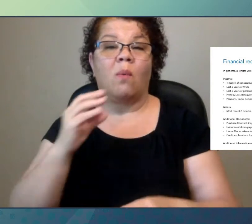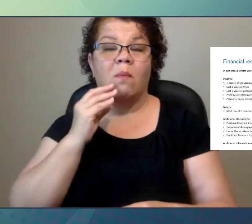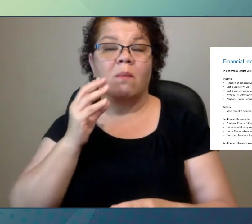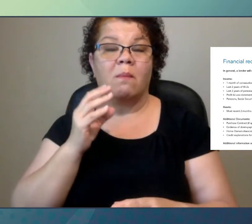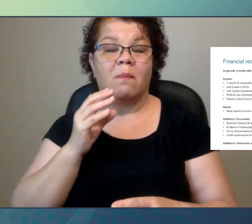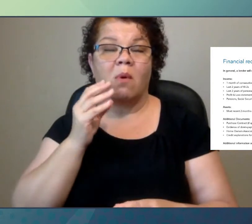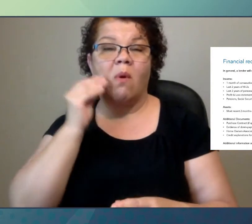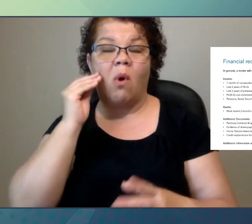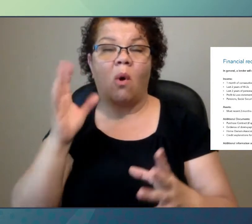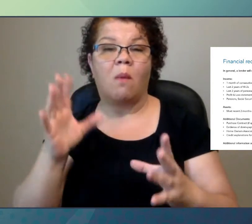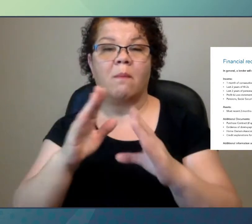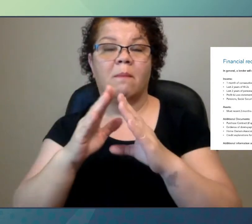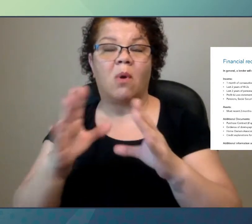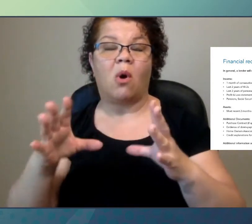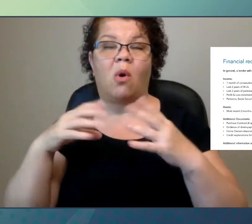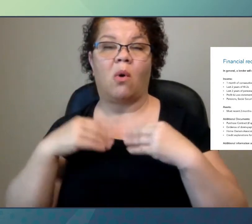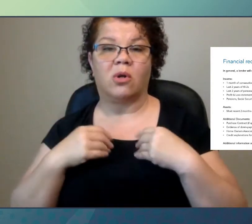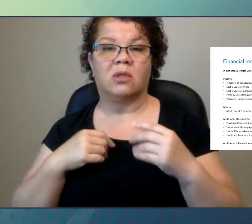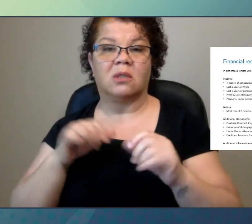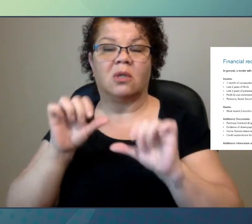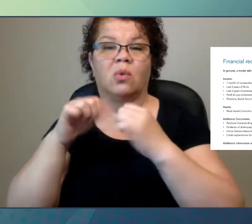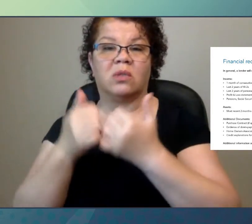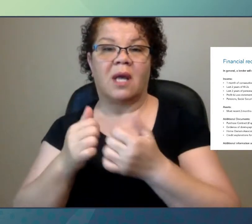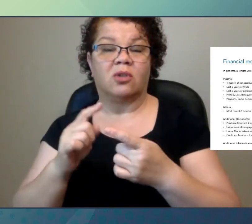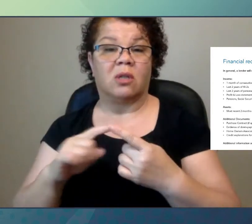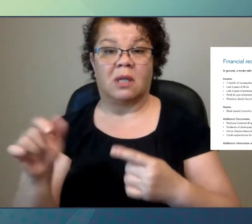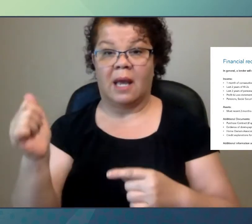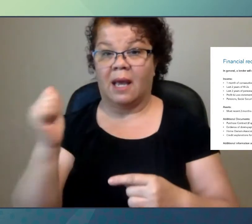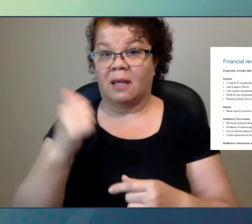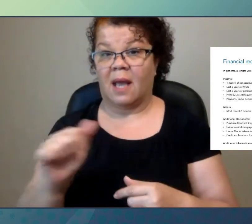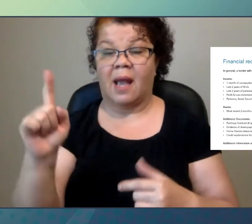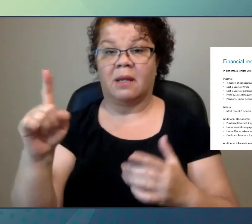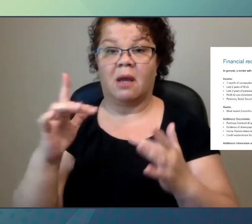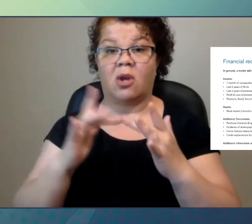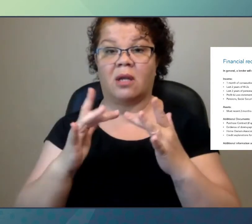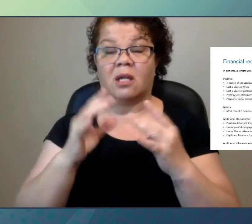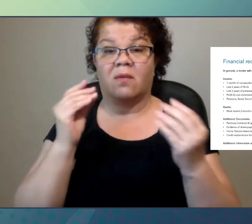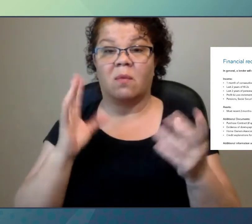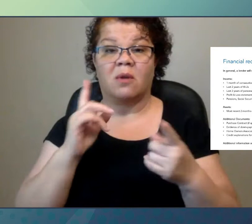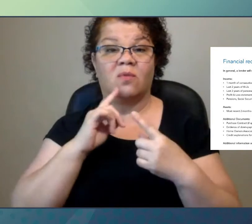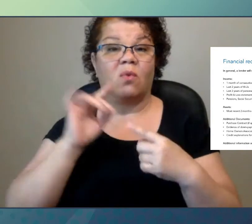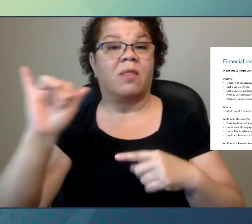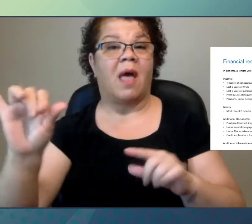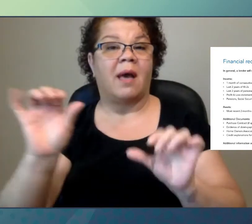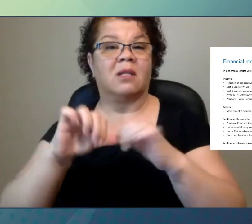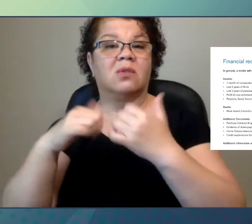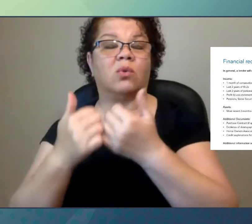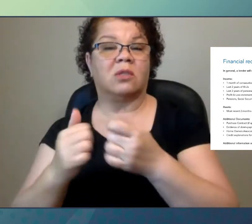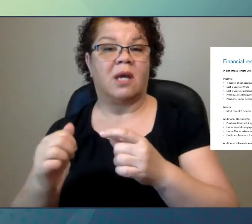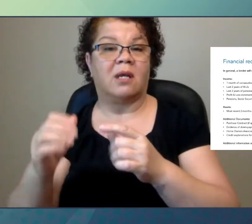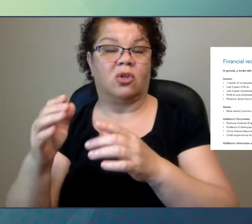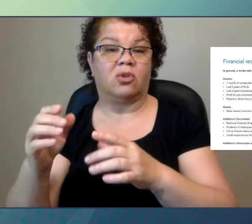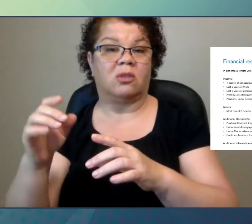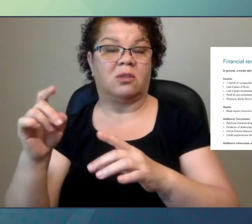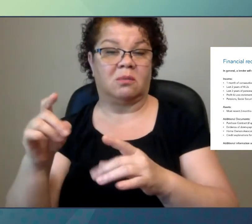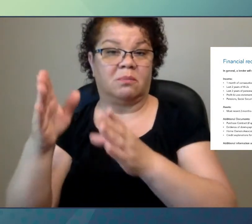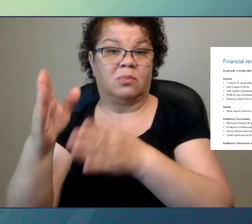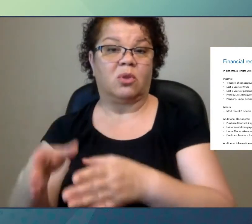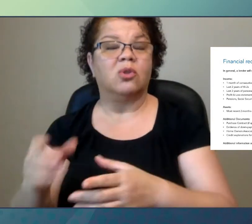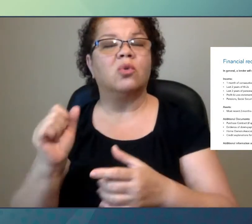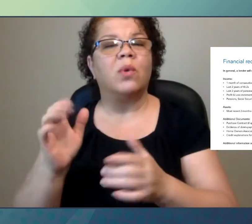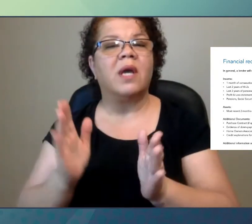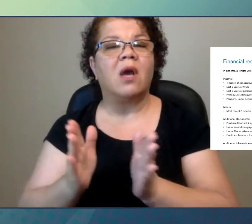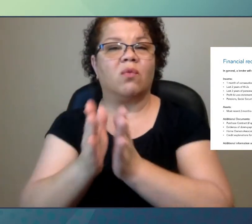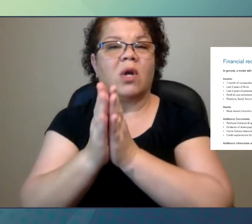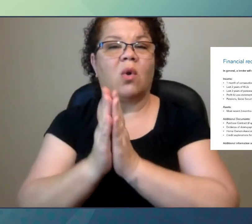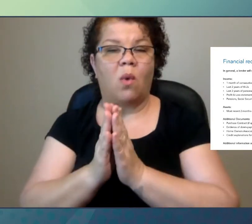and any contact information for that homeowners association so that we can request some documentation